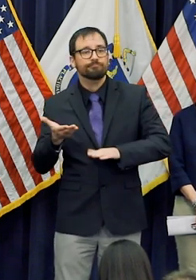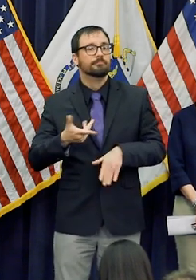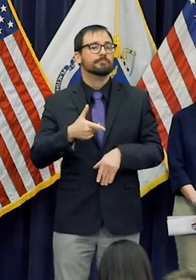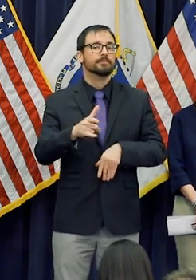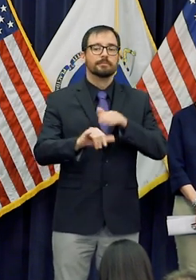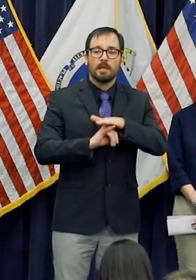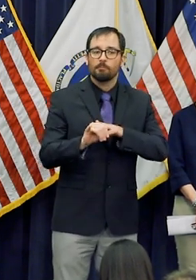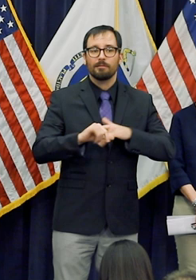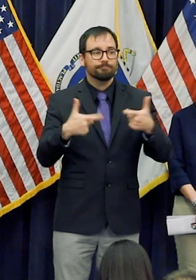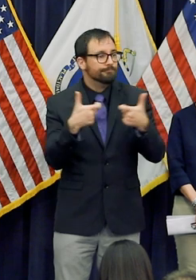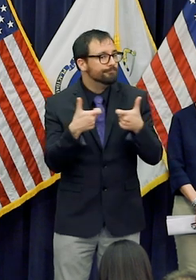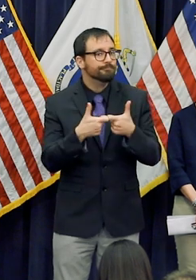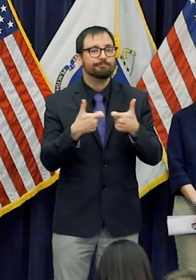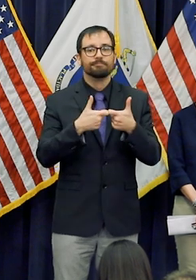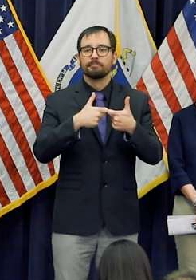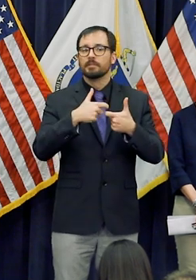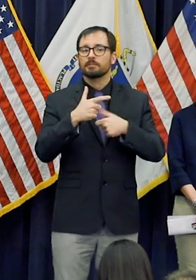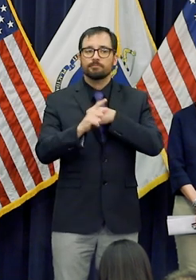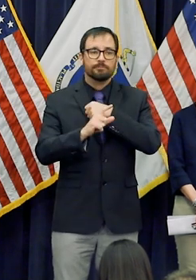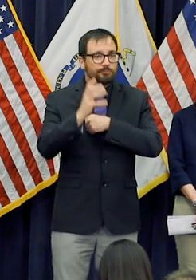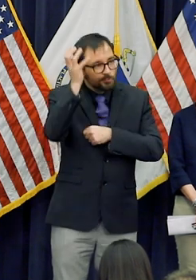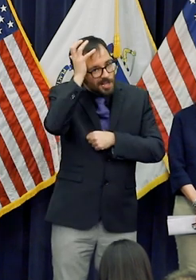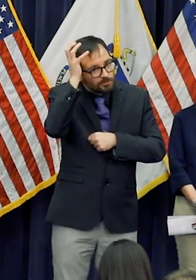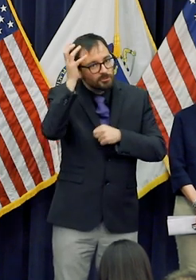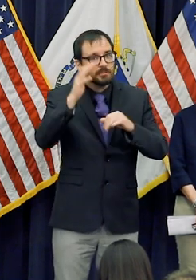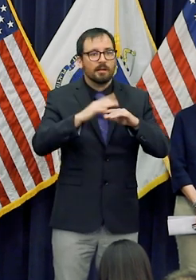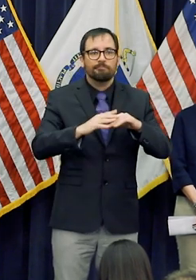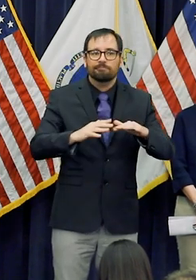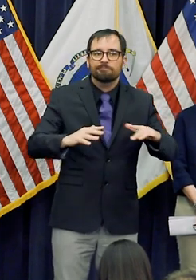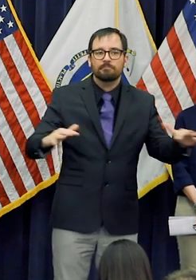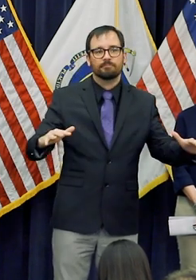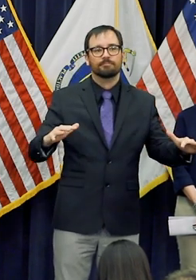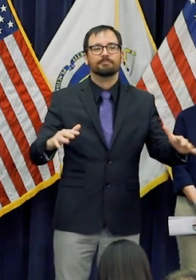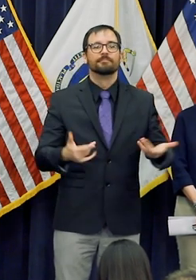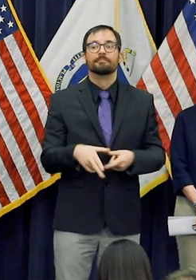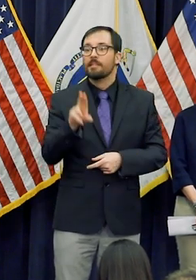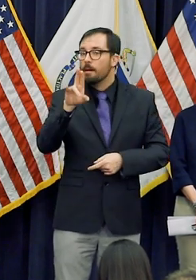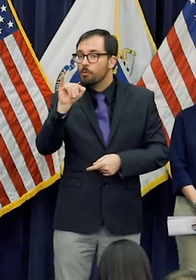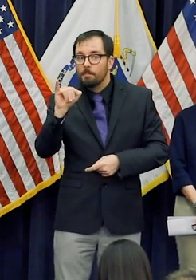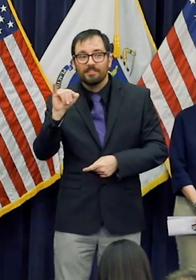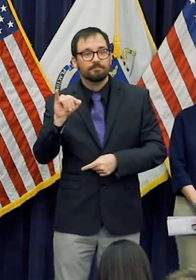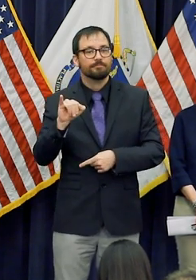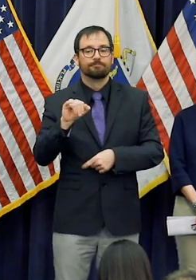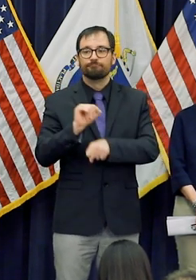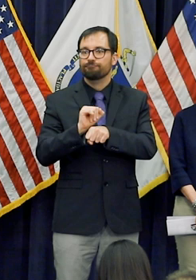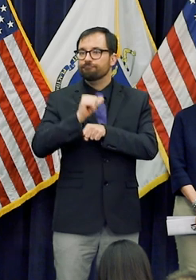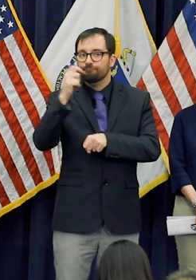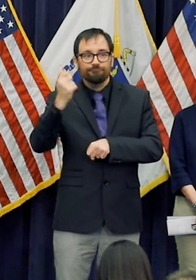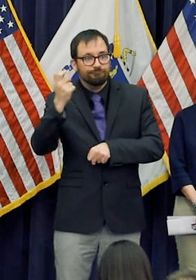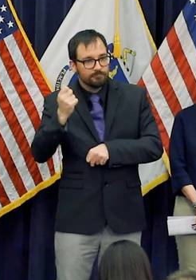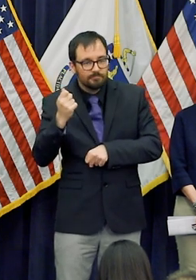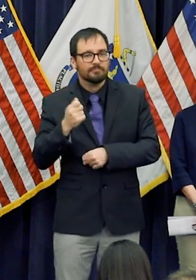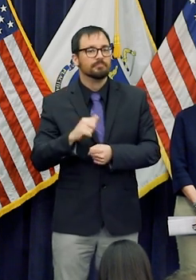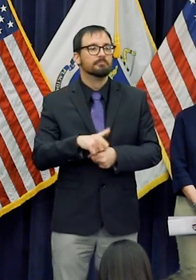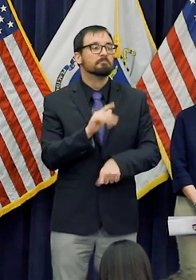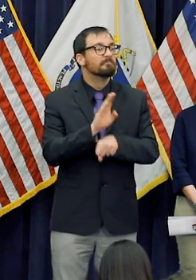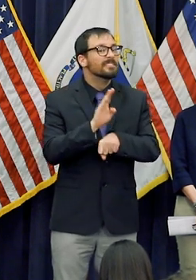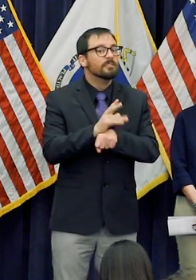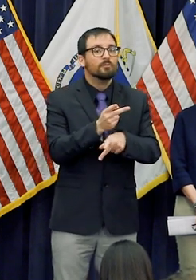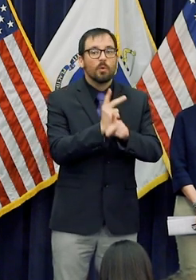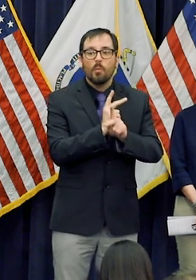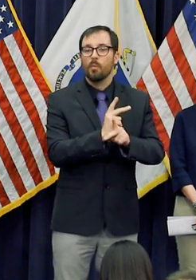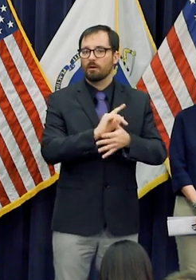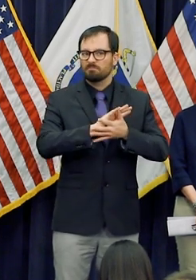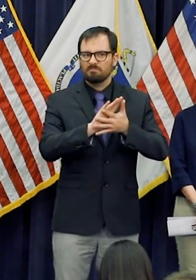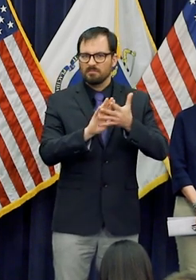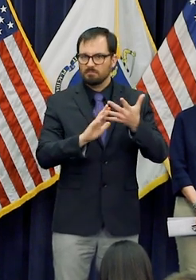from dislocation have been issued. Small business assistance is being put into place. Our emergency operations centers are up and